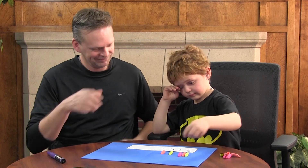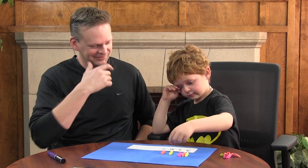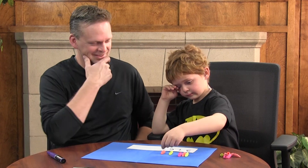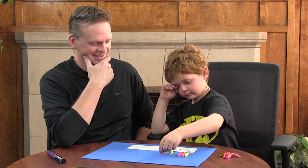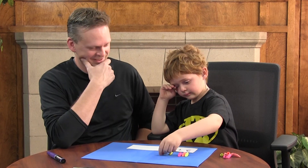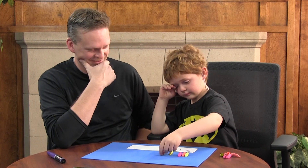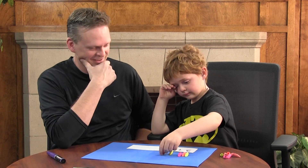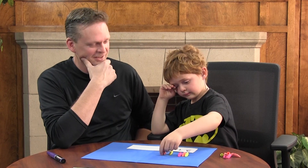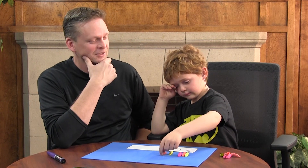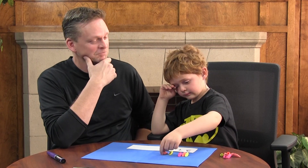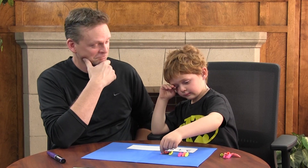Write.